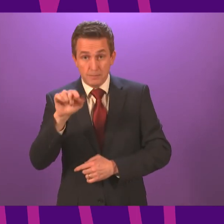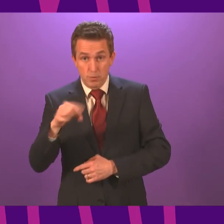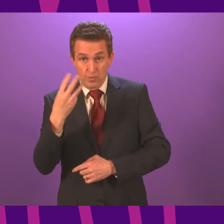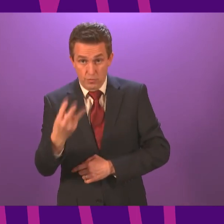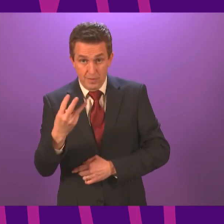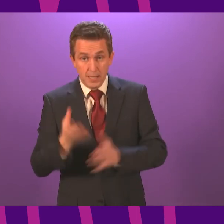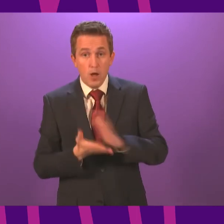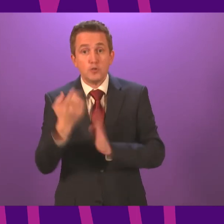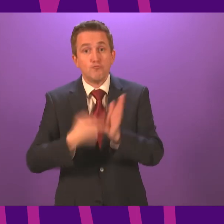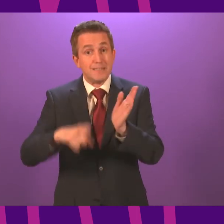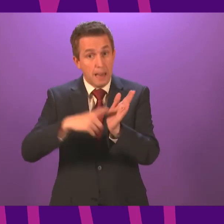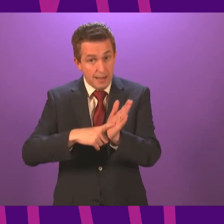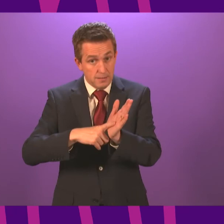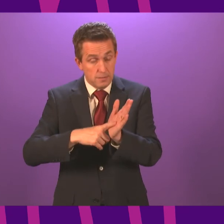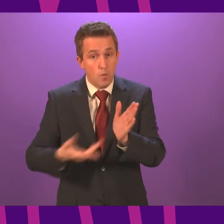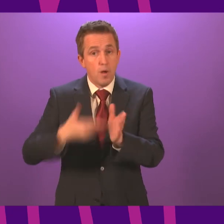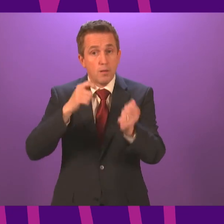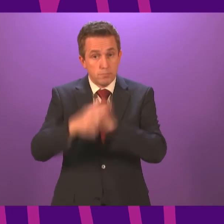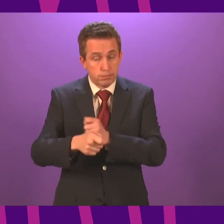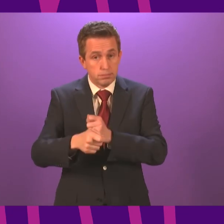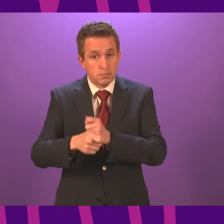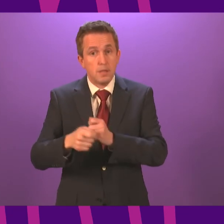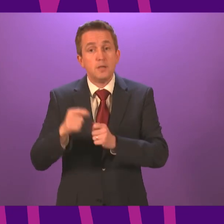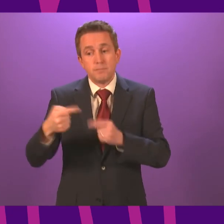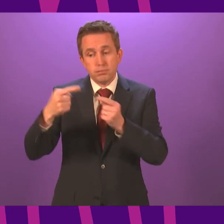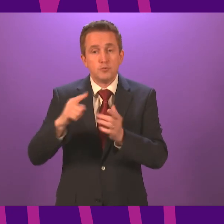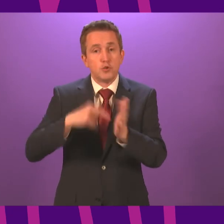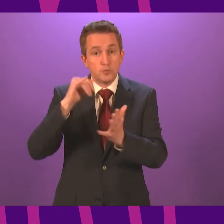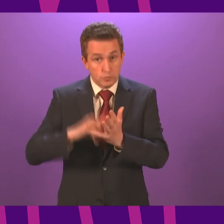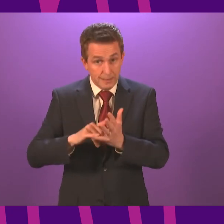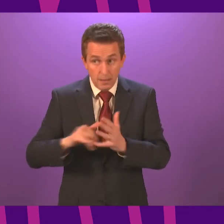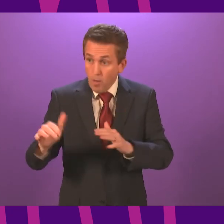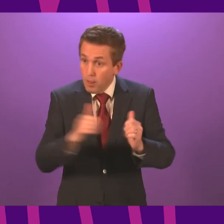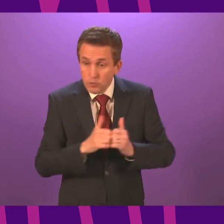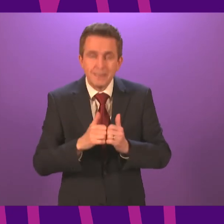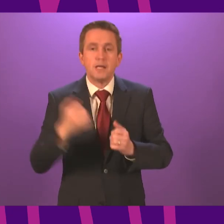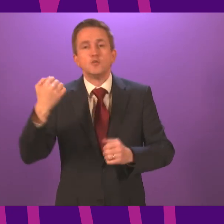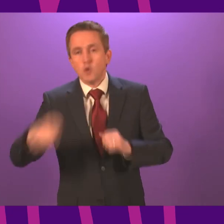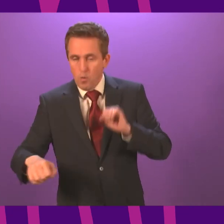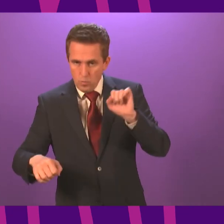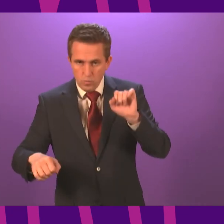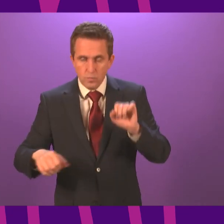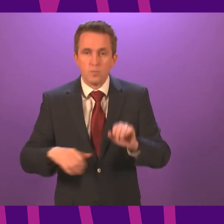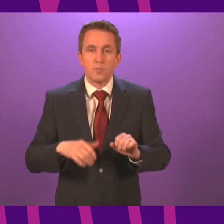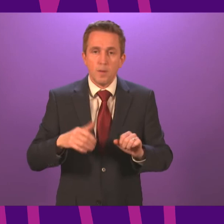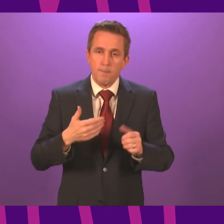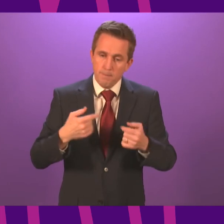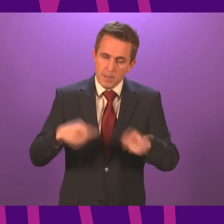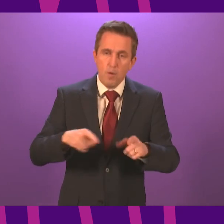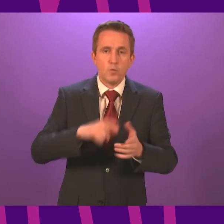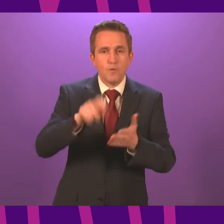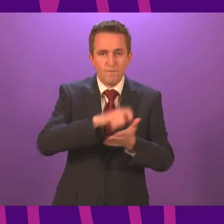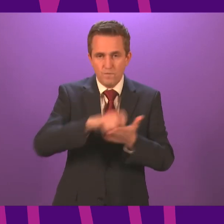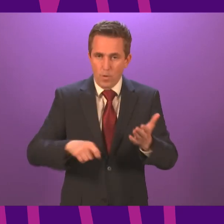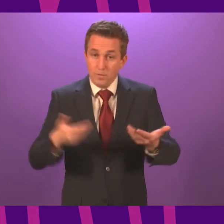name of Richard Leonard, which seeks to amend the motion in the name of John Swinney, be agreed. Are we all agreed? No. We're not agreed. We'll move to a vote. Members may